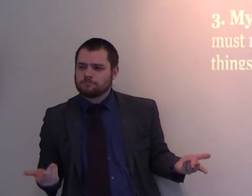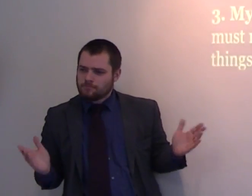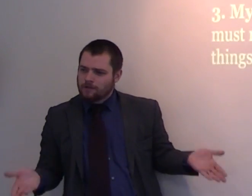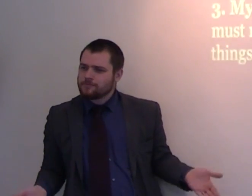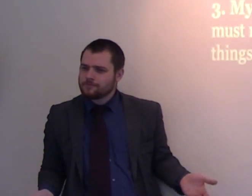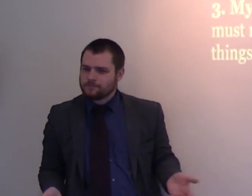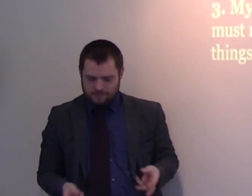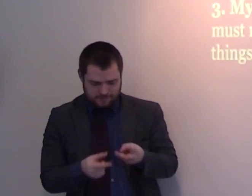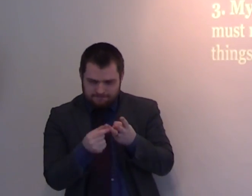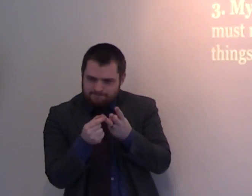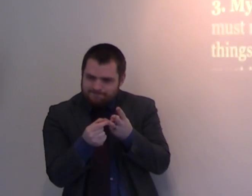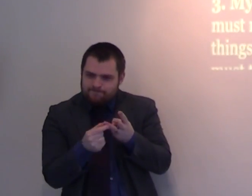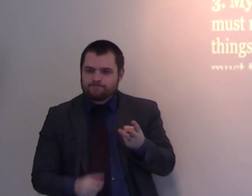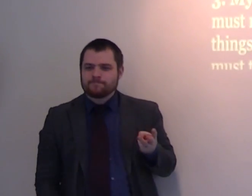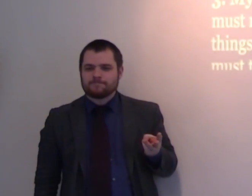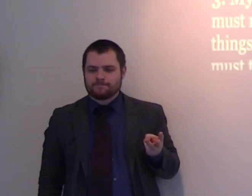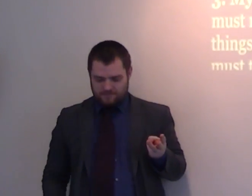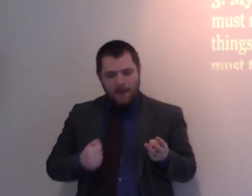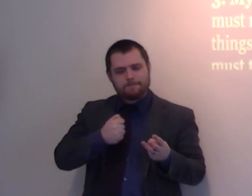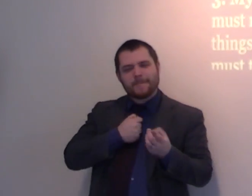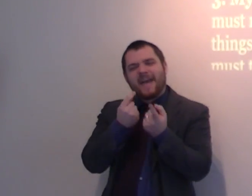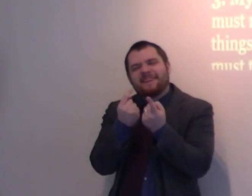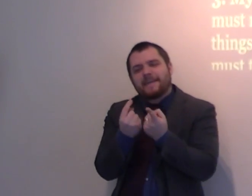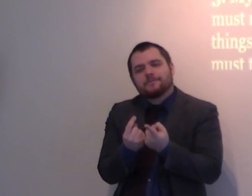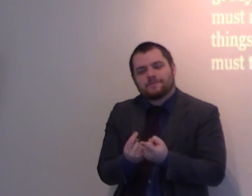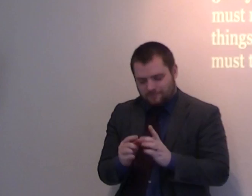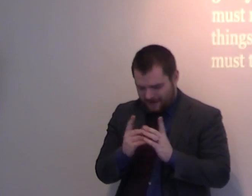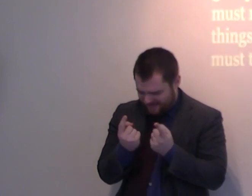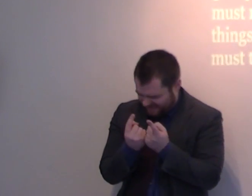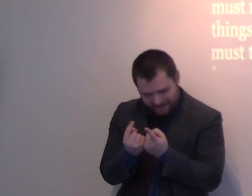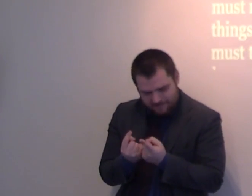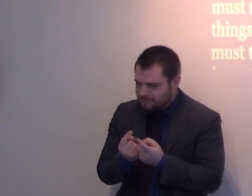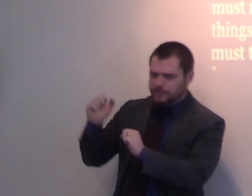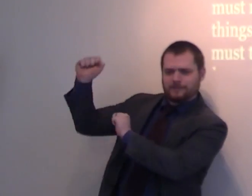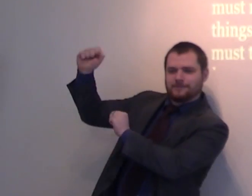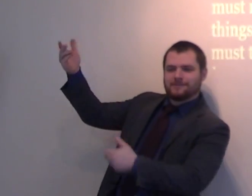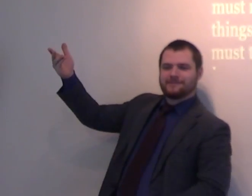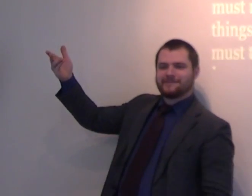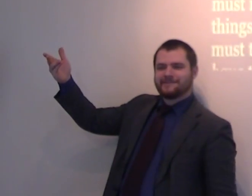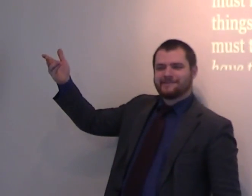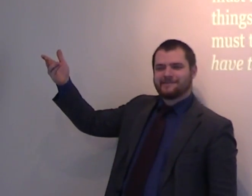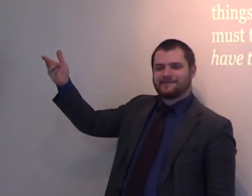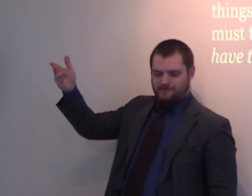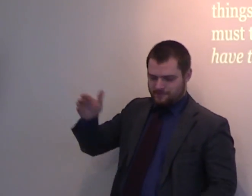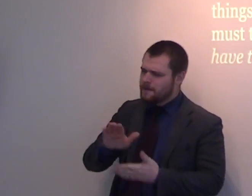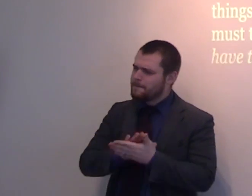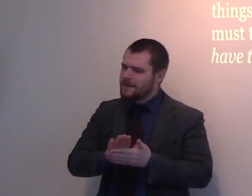Number three, my things belong to Christ. I must not buy selfish things,